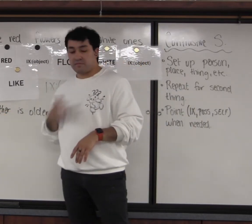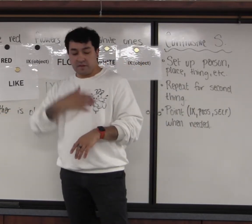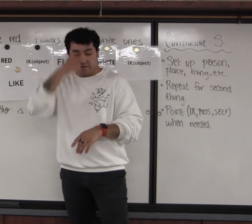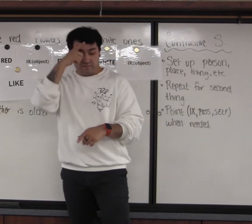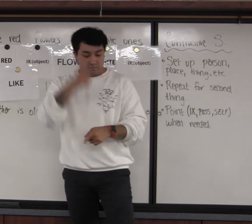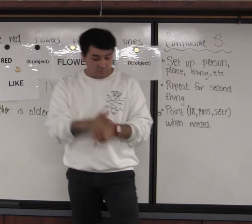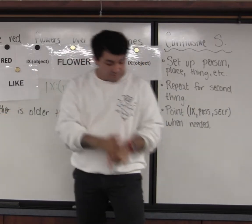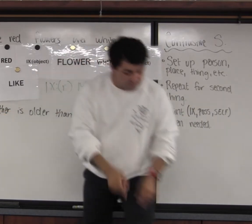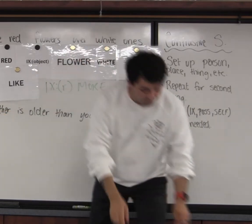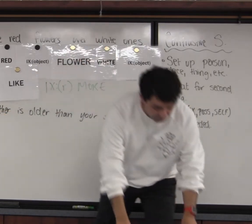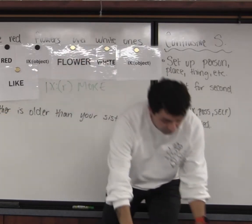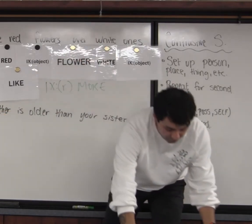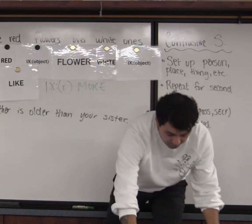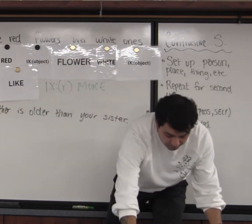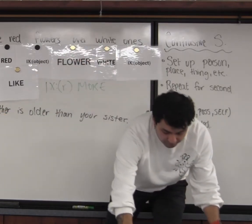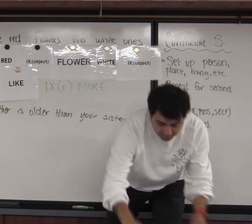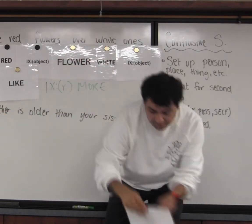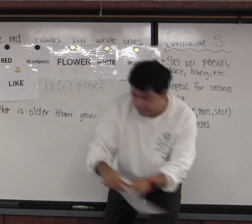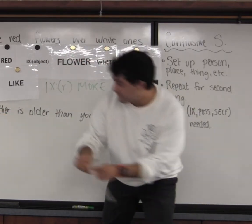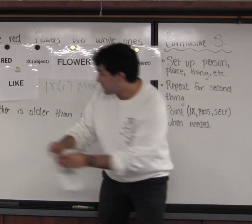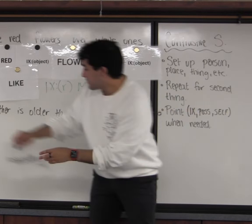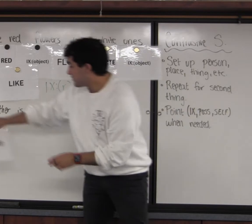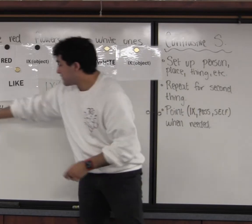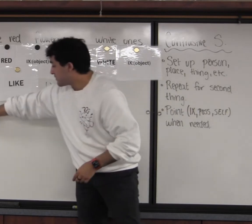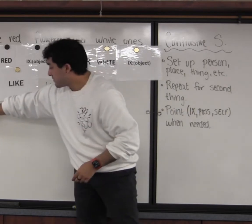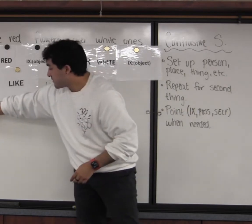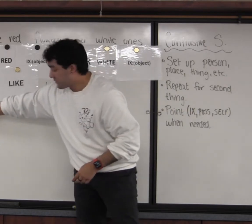we're comparing them. So we'll go ahead and put my brother on one side.